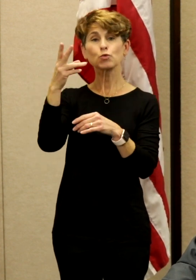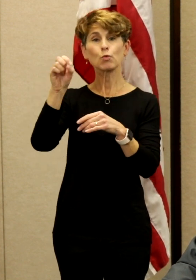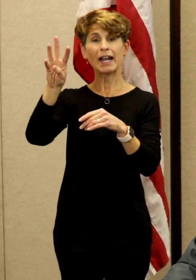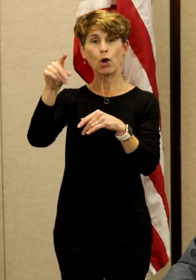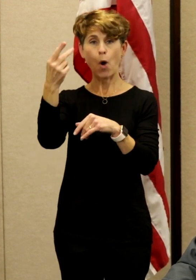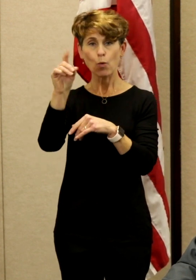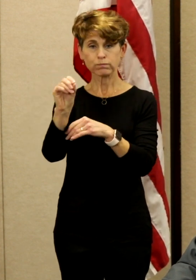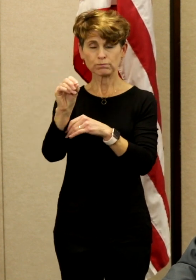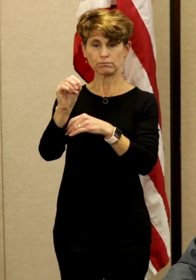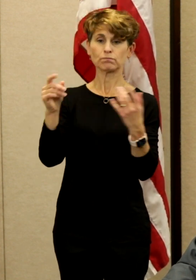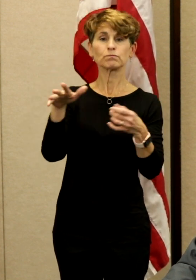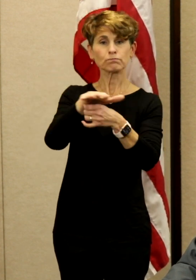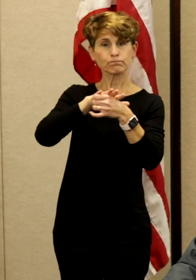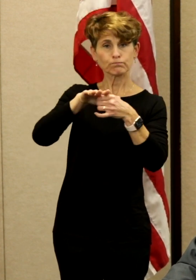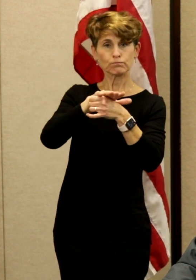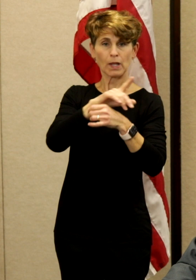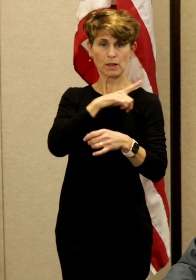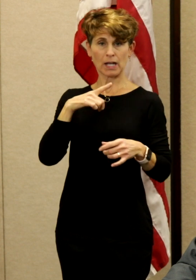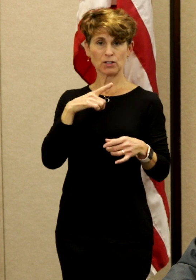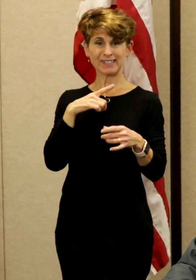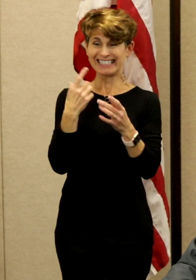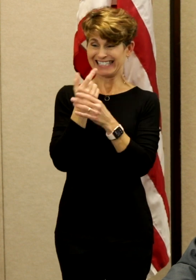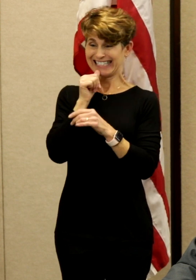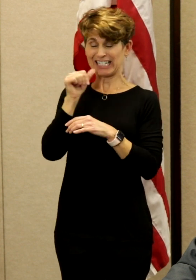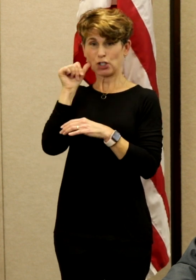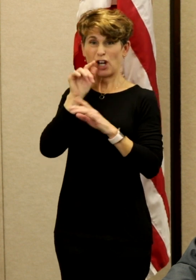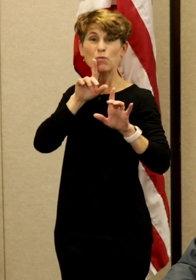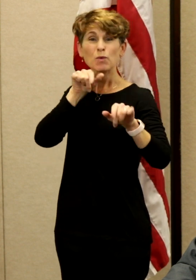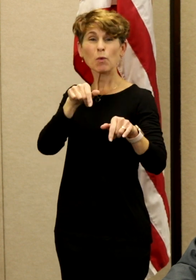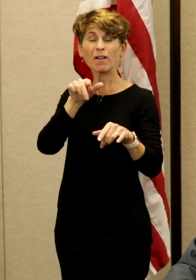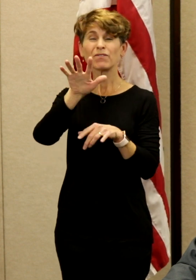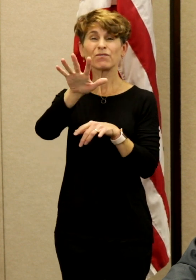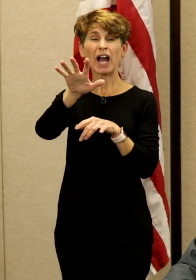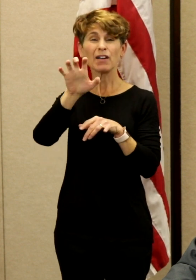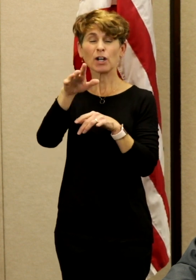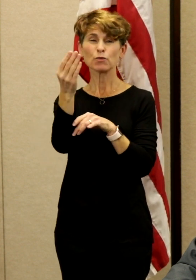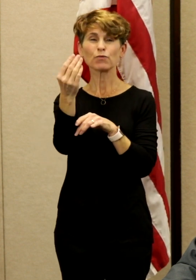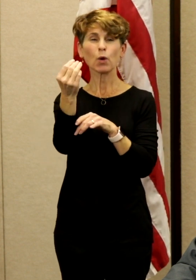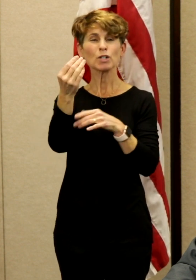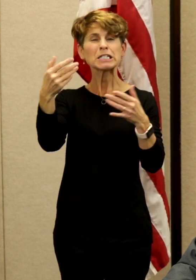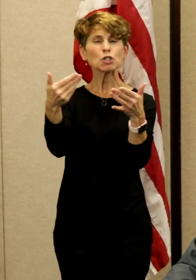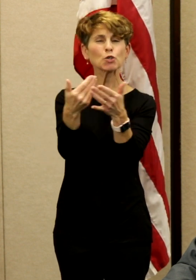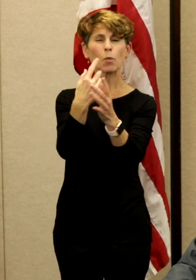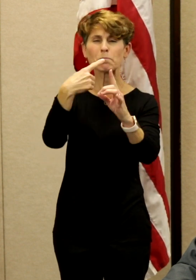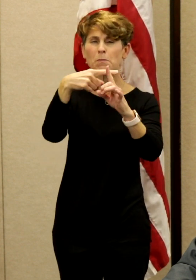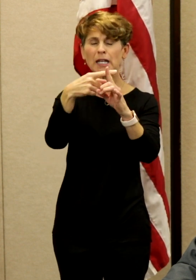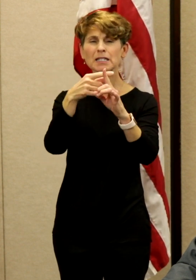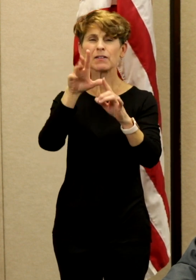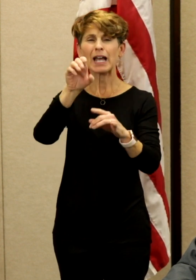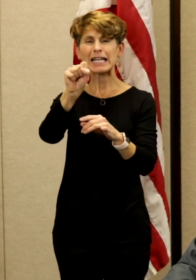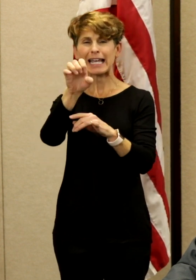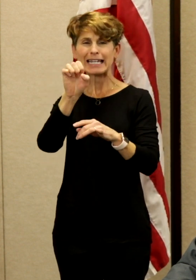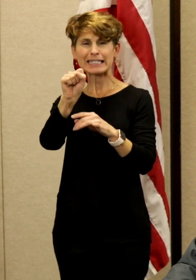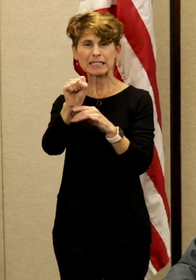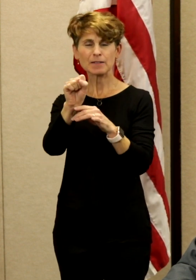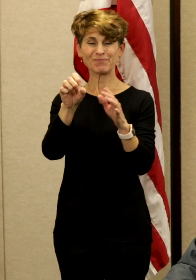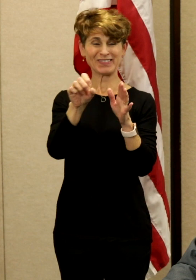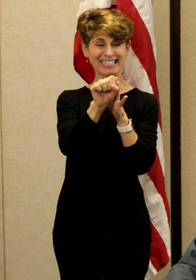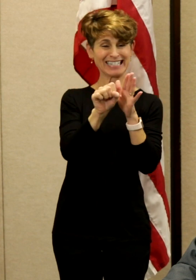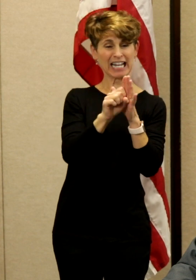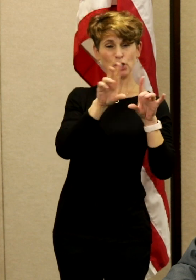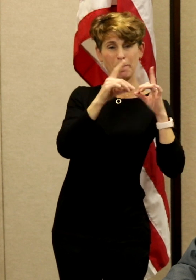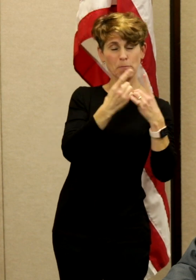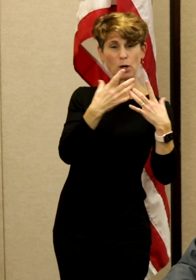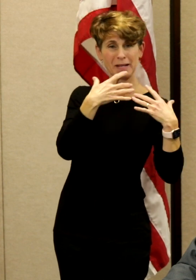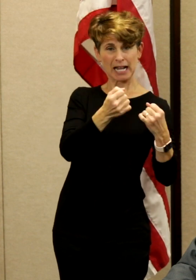remains widespread in our county. Yesterday, we reported 514 new positive cases, and the State Department of Health